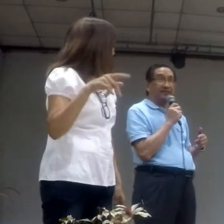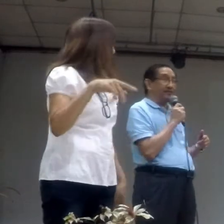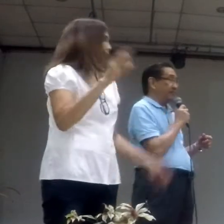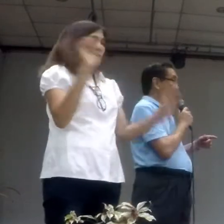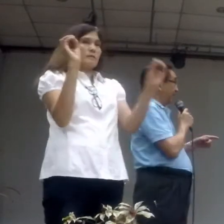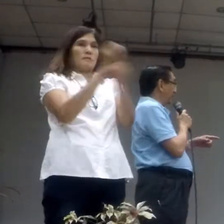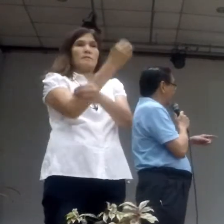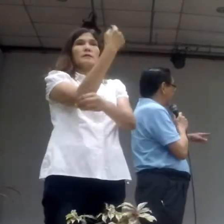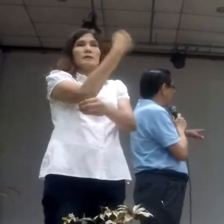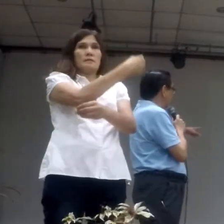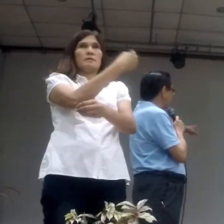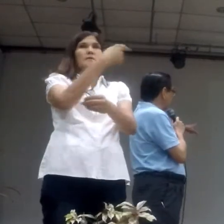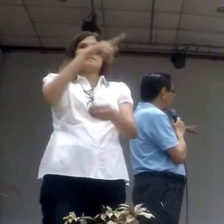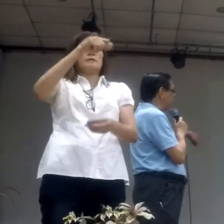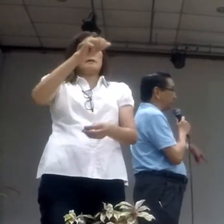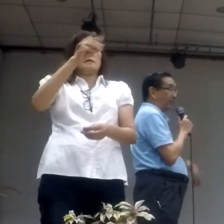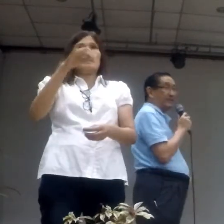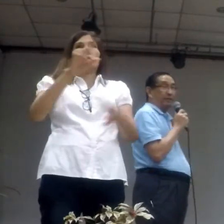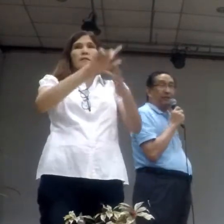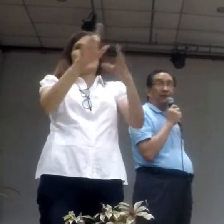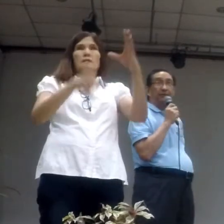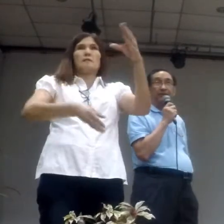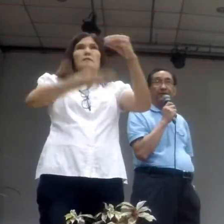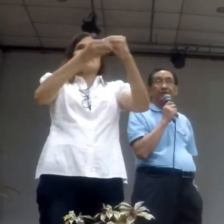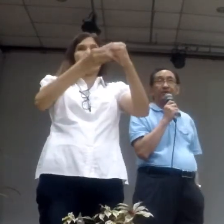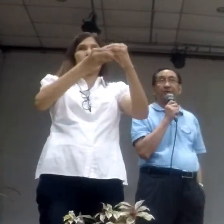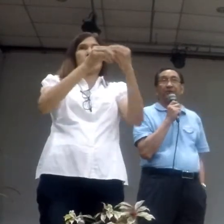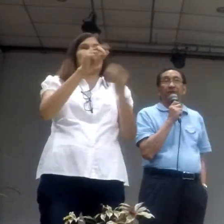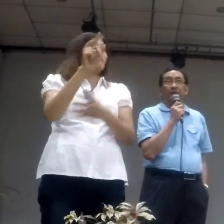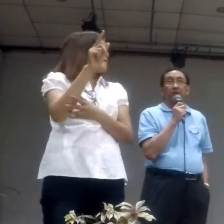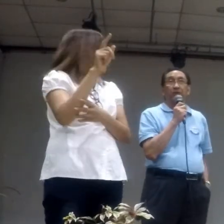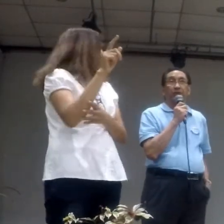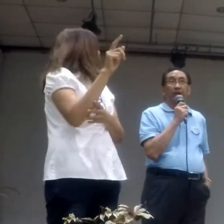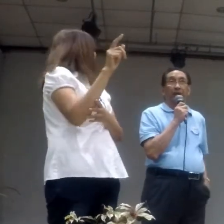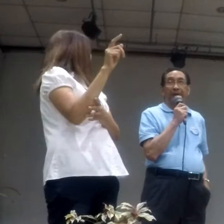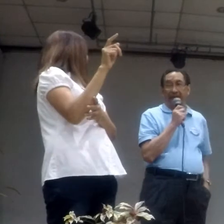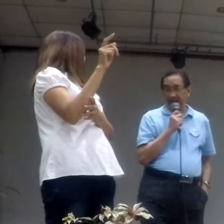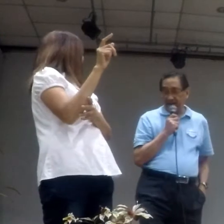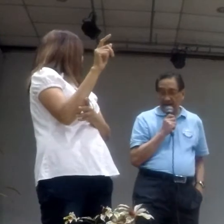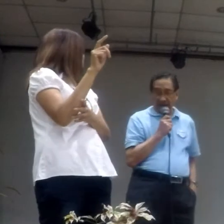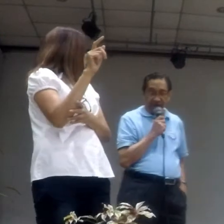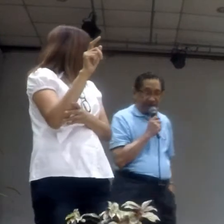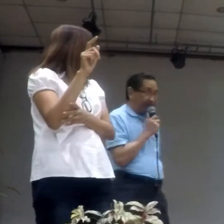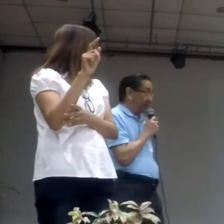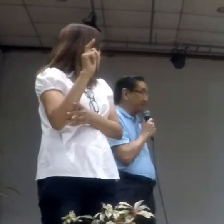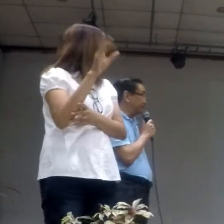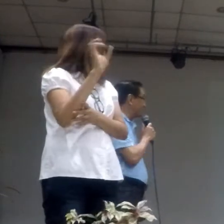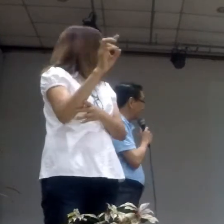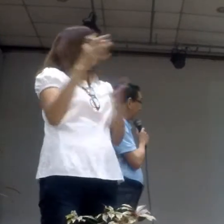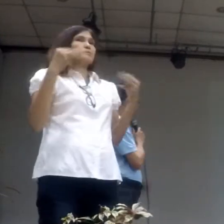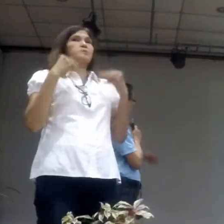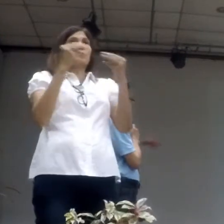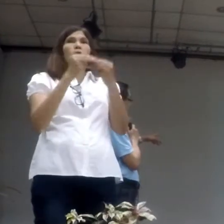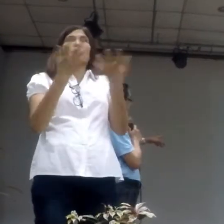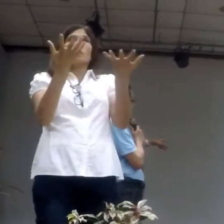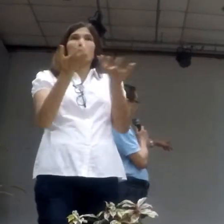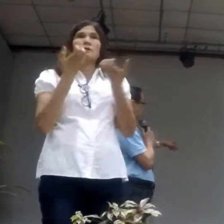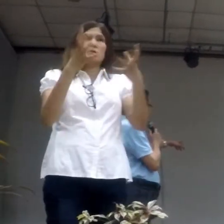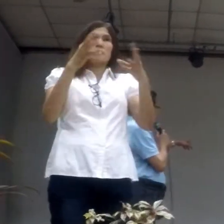office, and there's a total of 27 members who availed of the